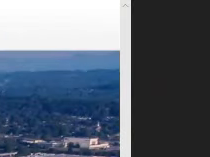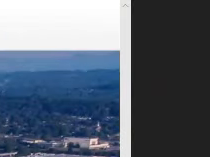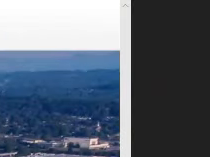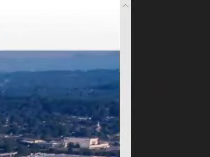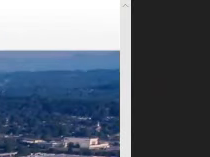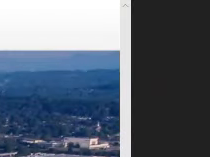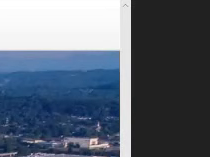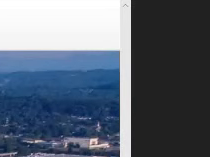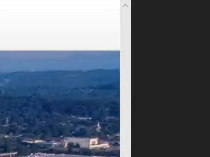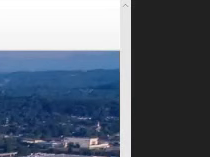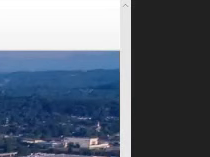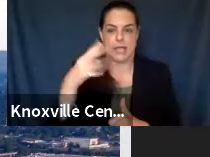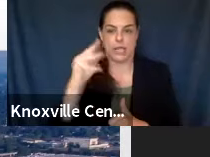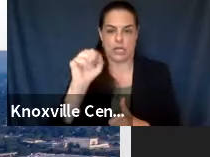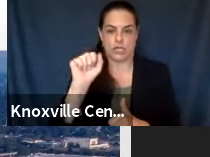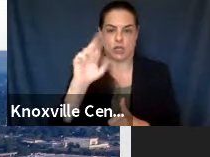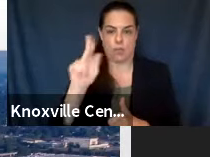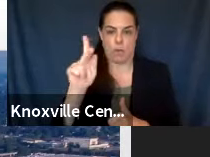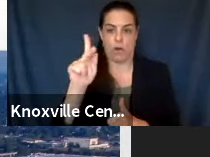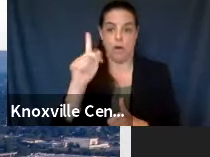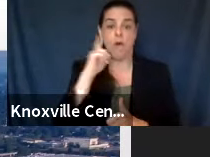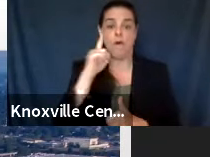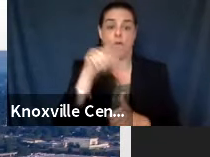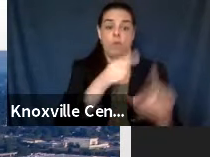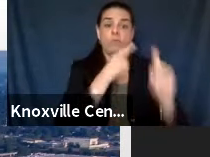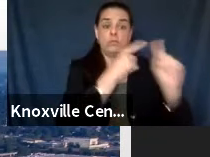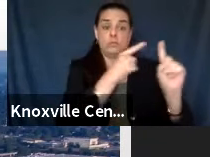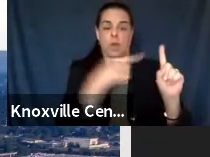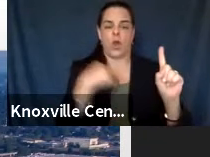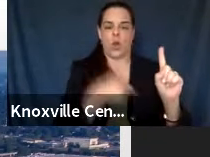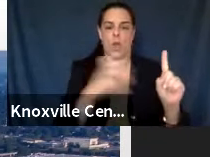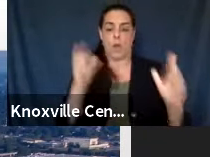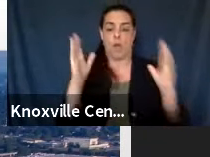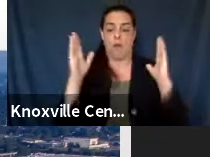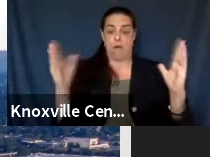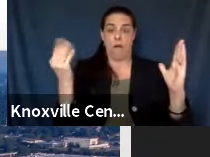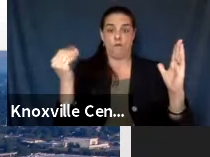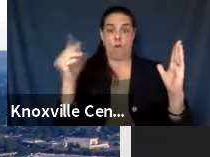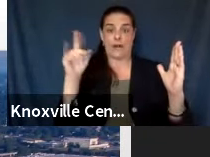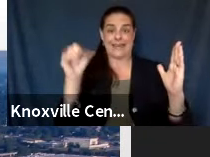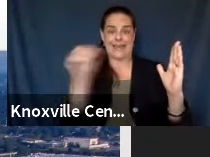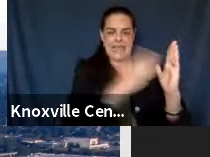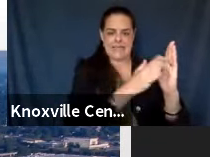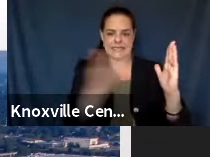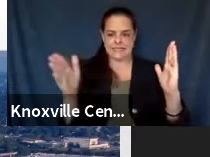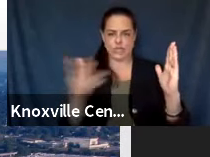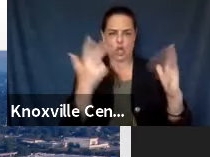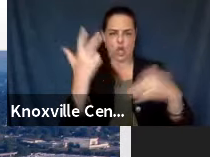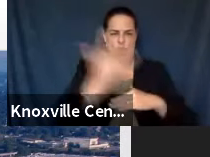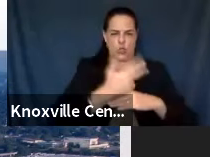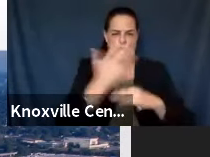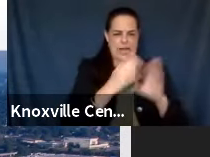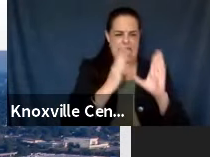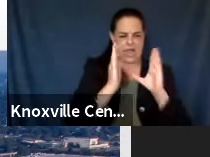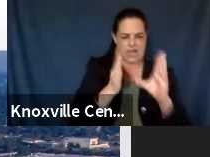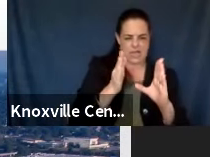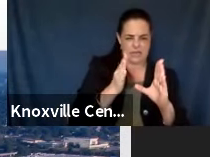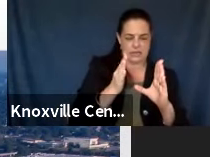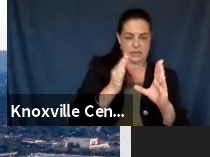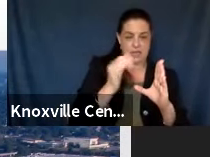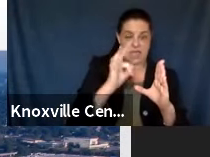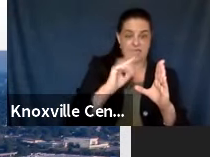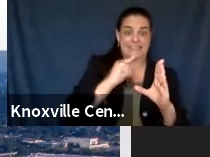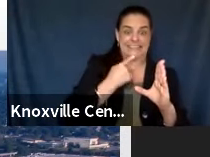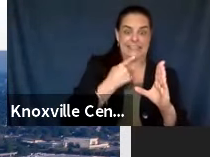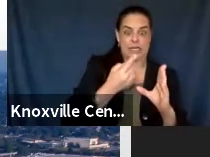no 3-day statistical significant shifts within a 14-day time period. Every day we look back at the previous